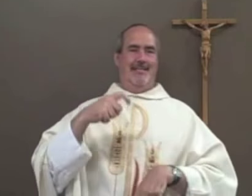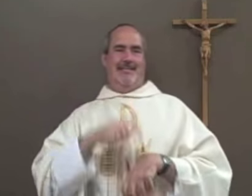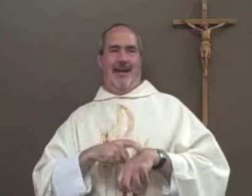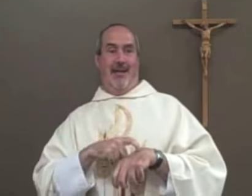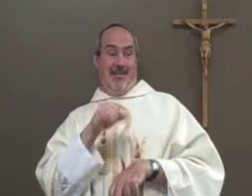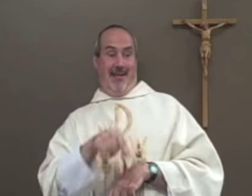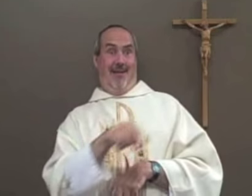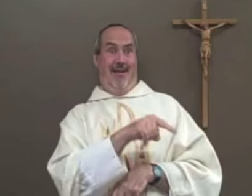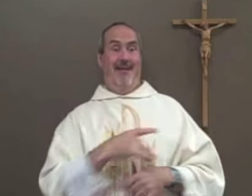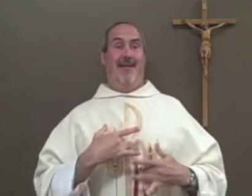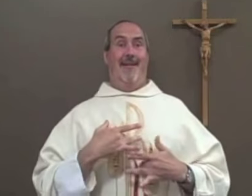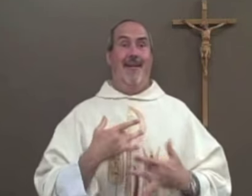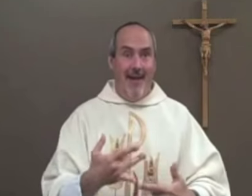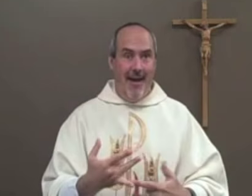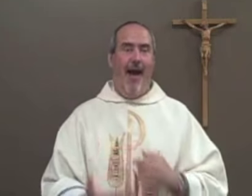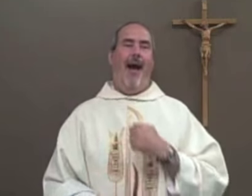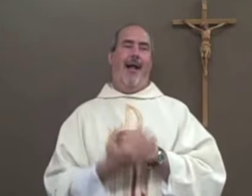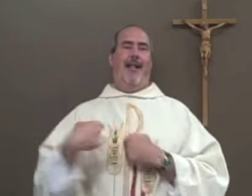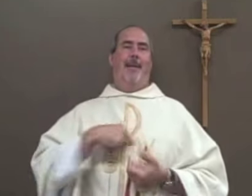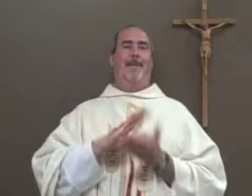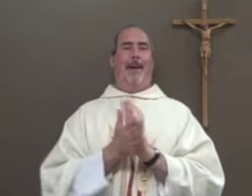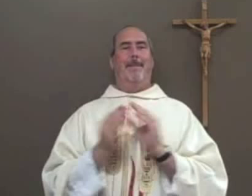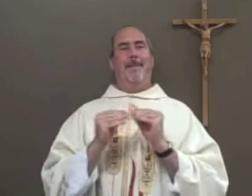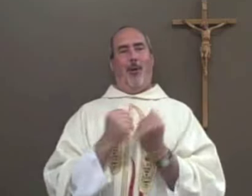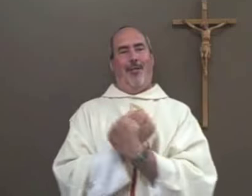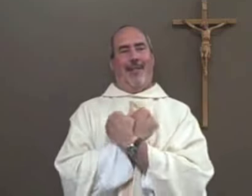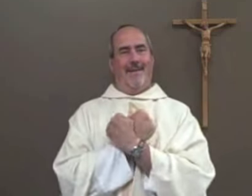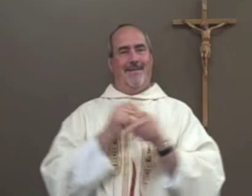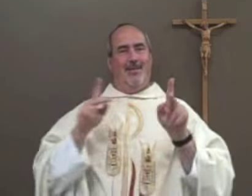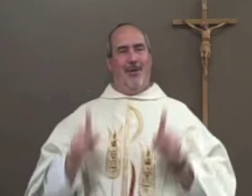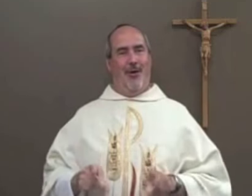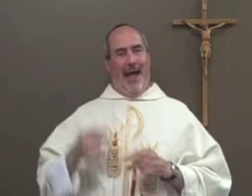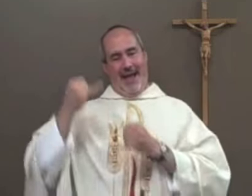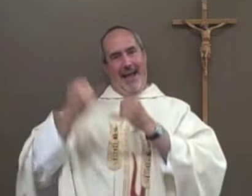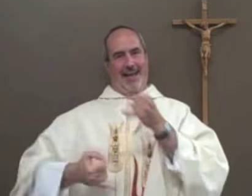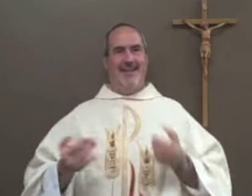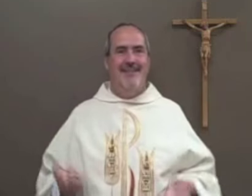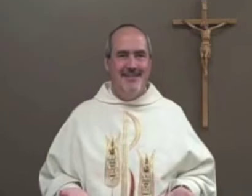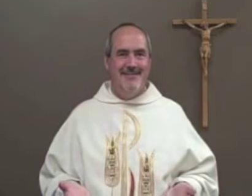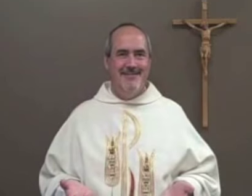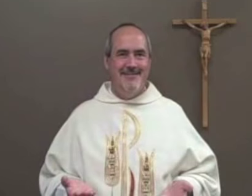through those challenges and tough times and help us become a more loving person in